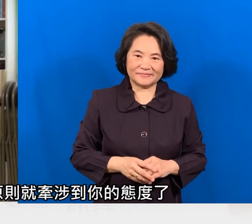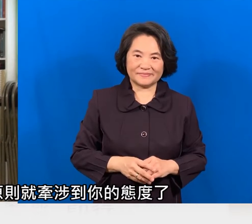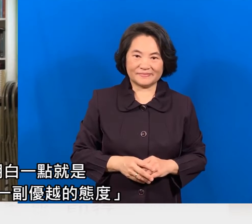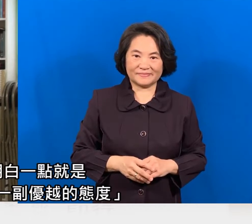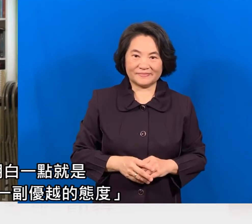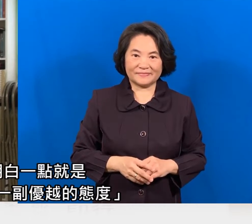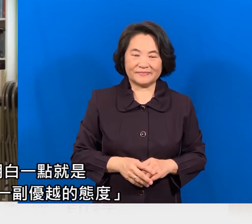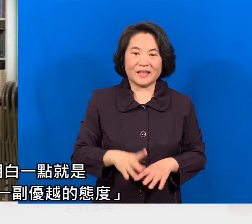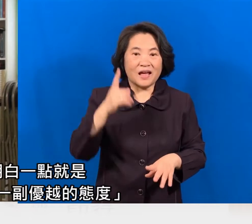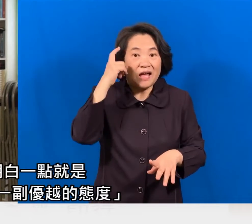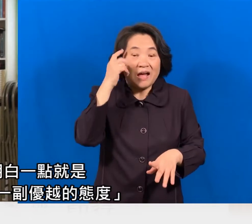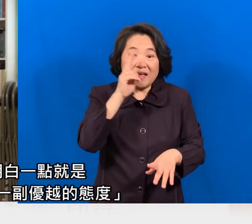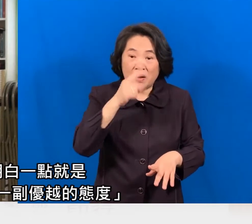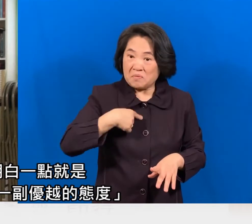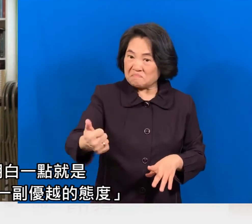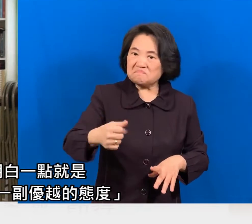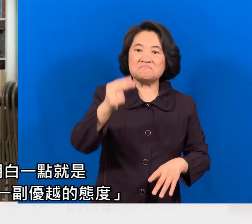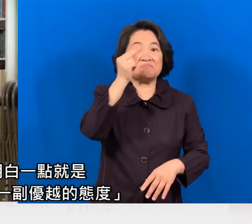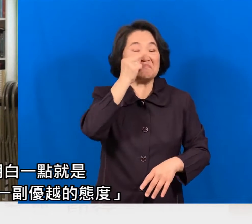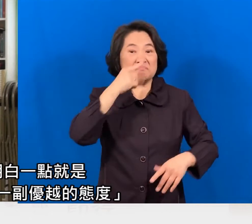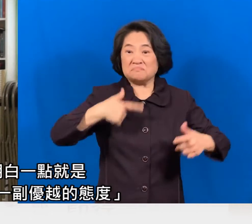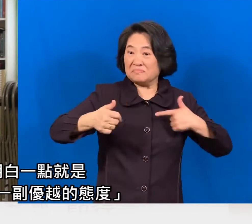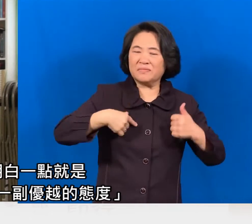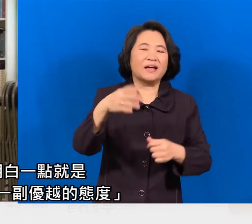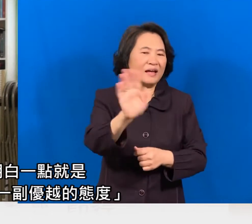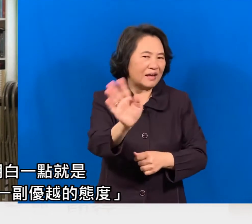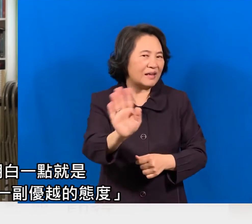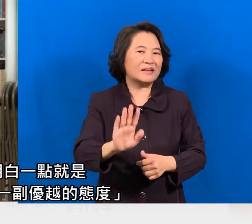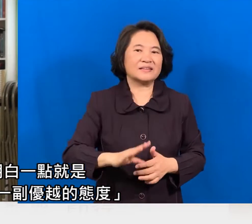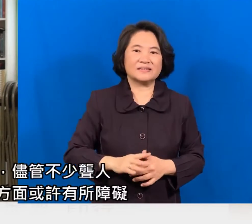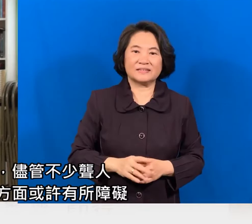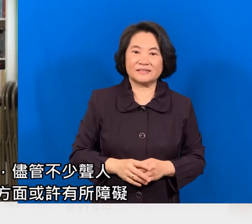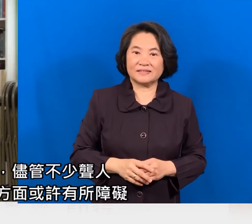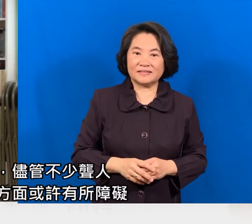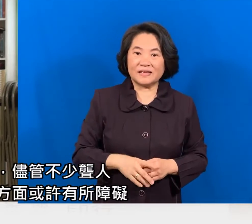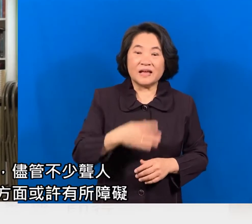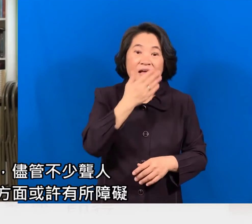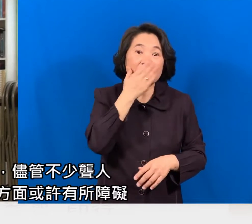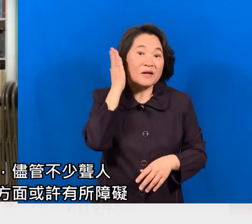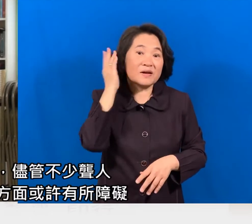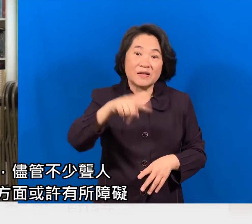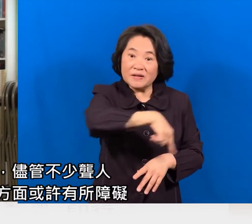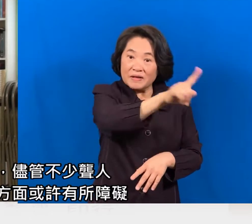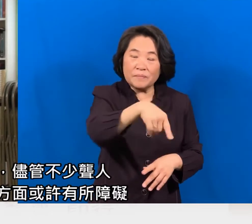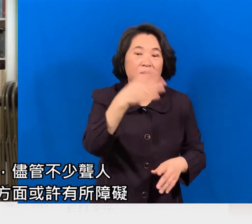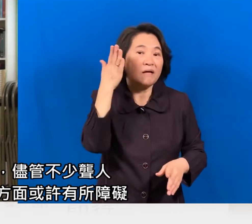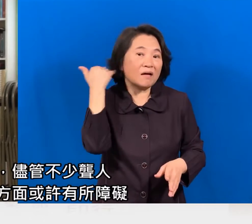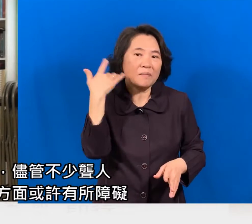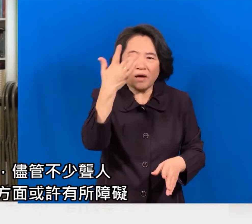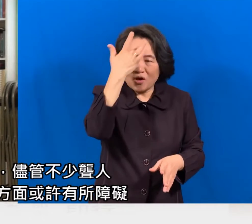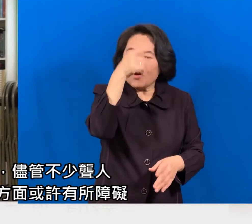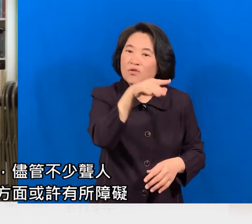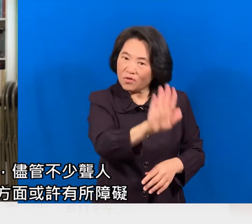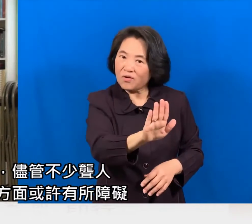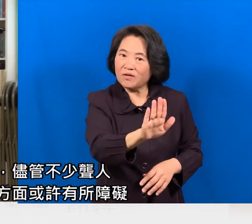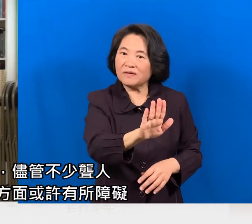attitude. Putting it simply, don't put on an attitude of superiority. In spite of the fact that many deaf people may